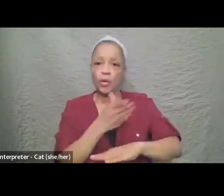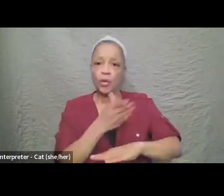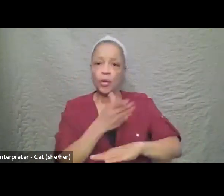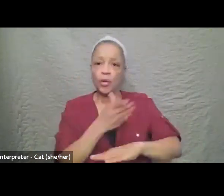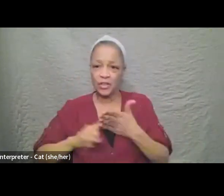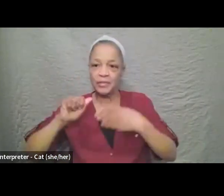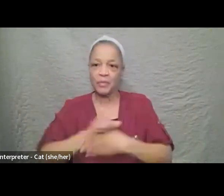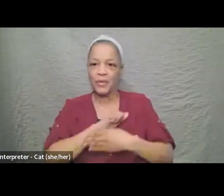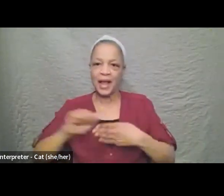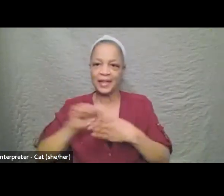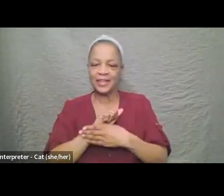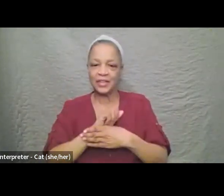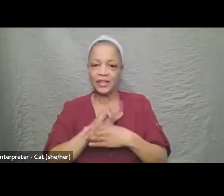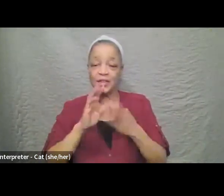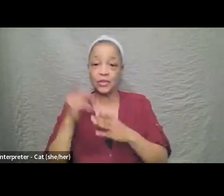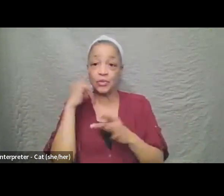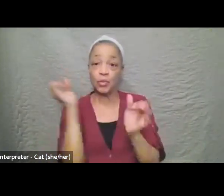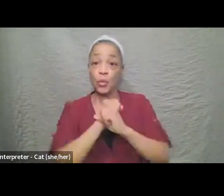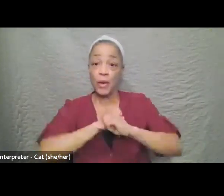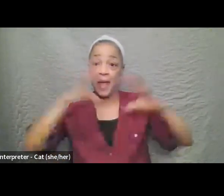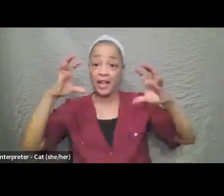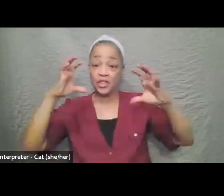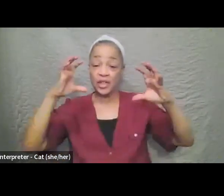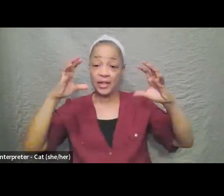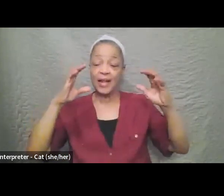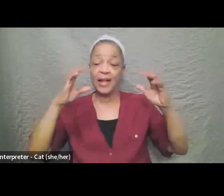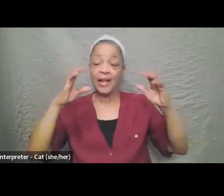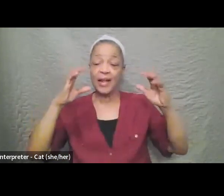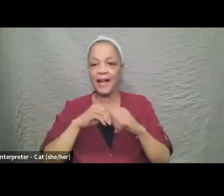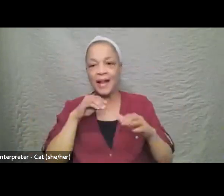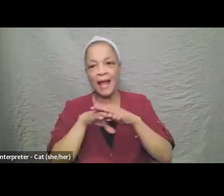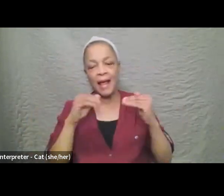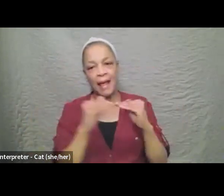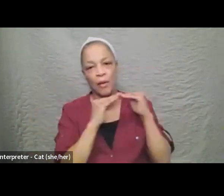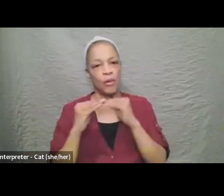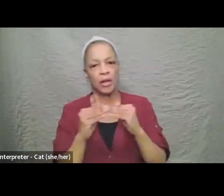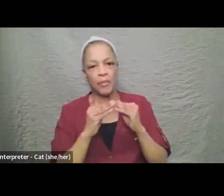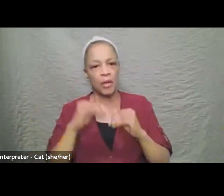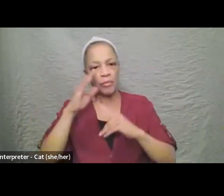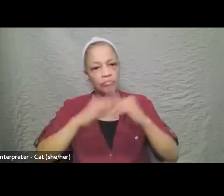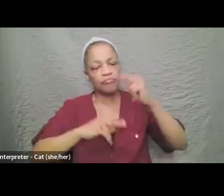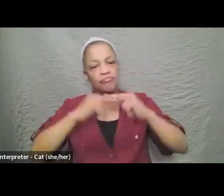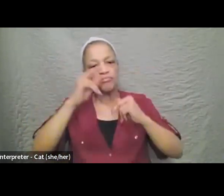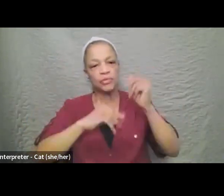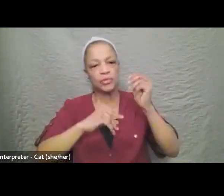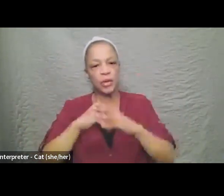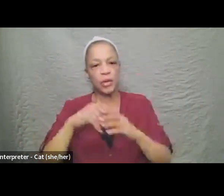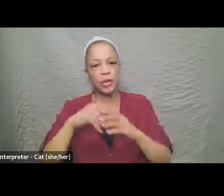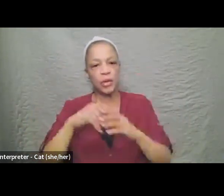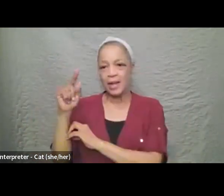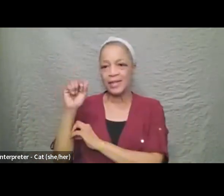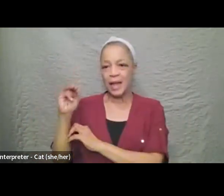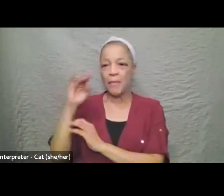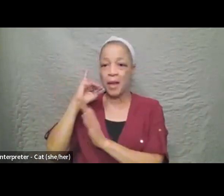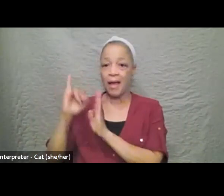practice, to reimagine and enact an equitable construction of one STEM identity